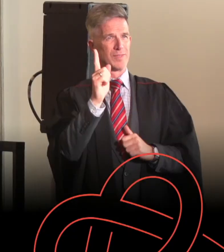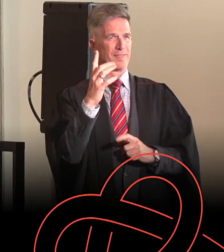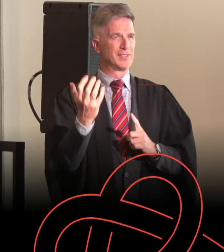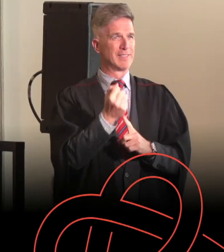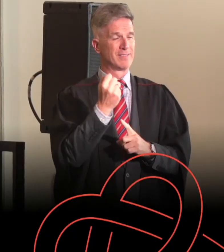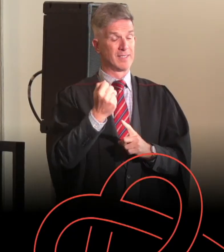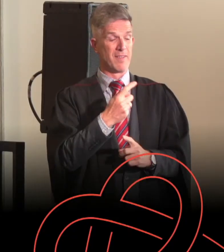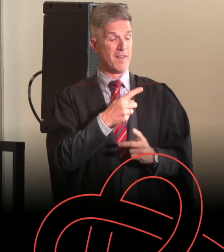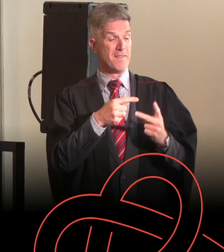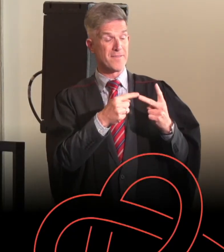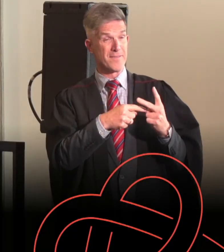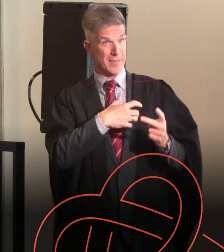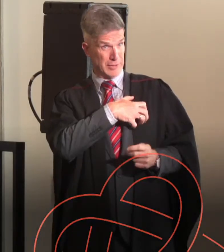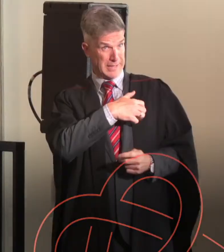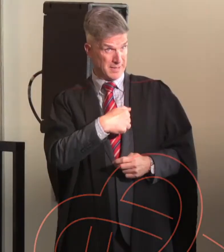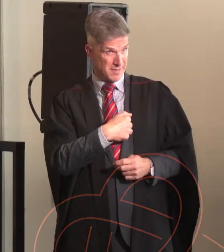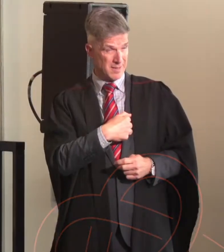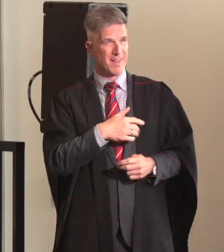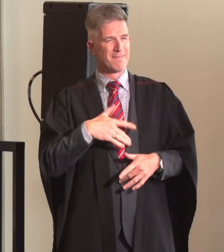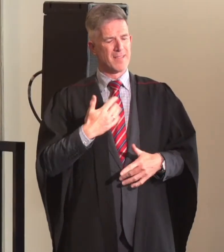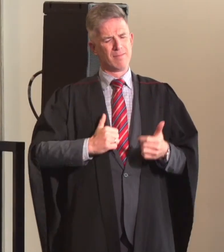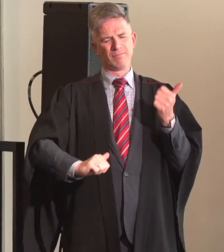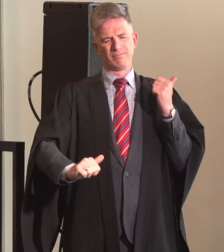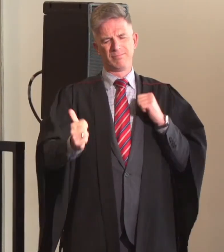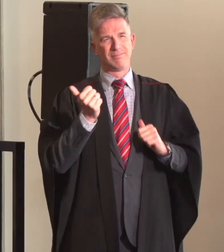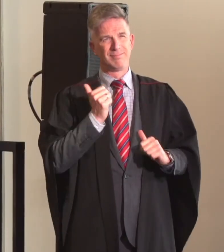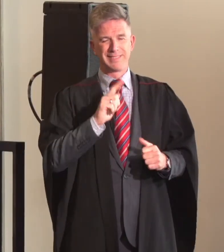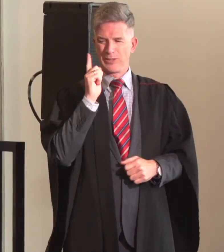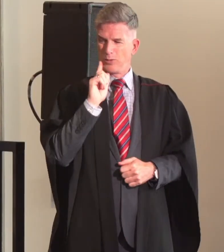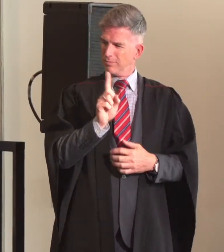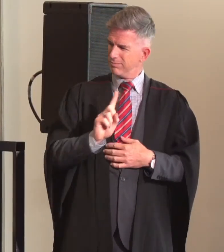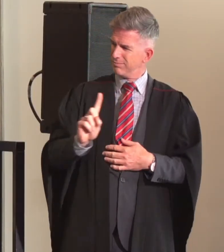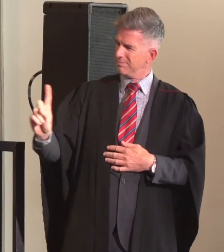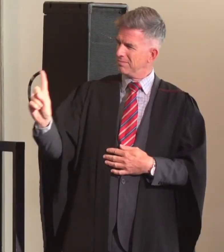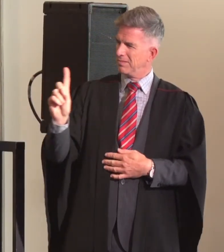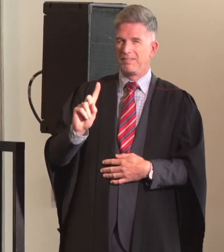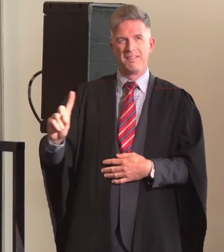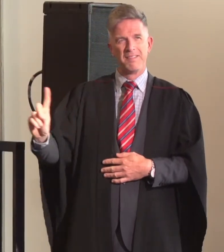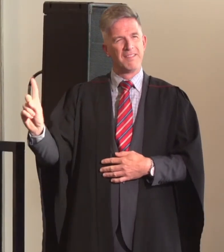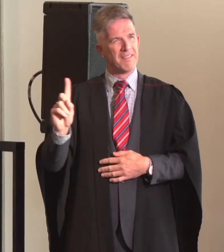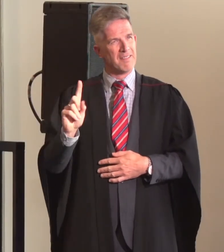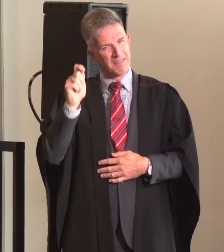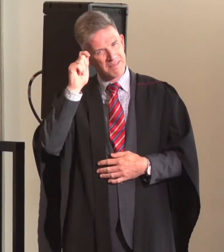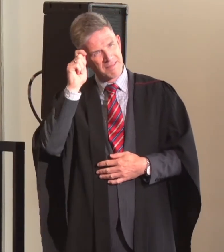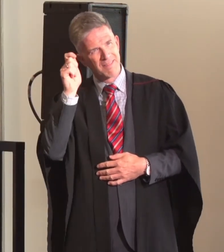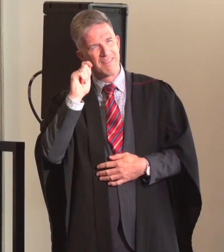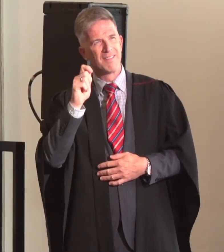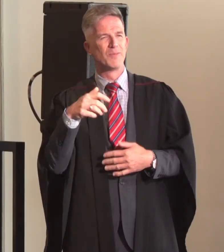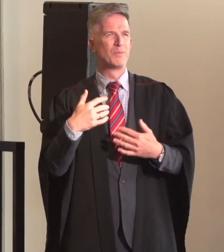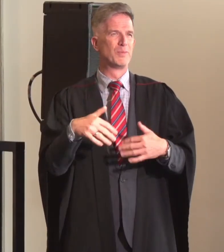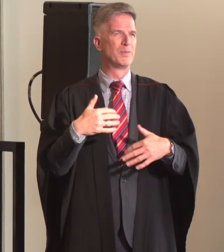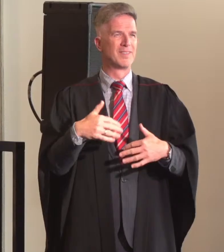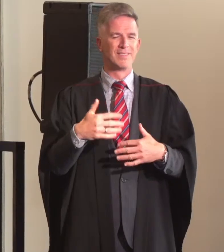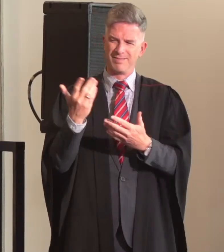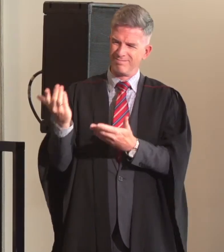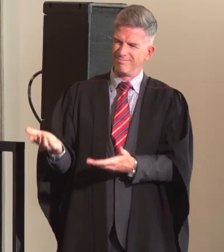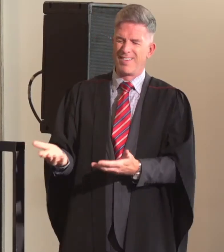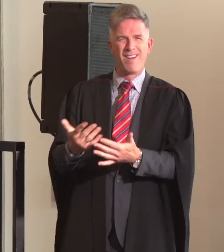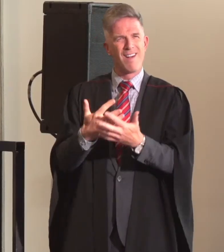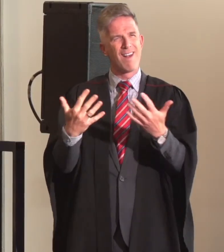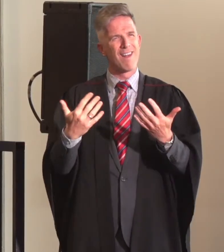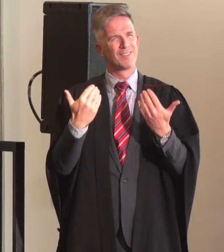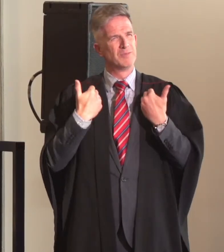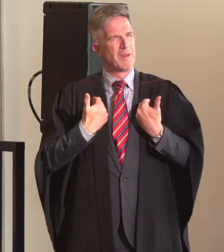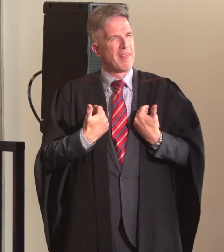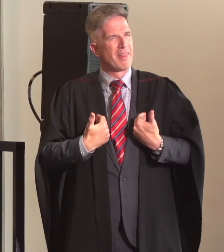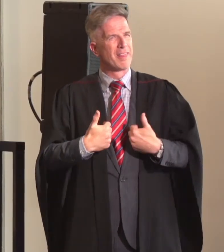as Vice-Chancellor, it fills me with enormous pride to see you cross this stage today and to witness that extraordinary wealth of talent and ambition gathered